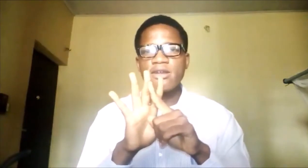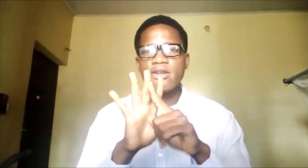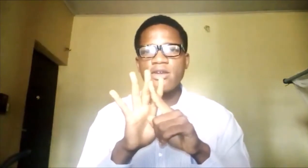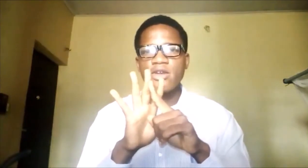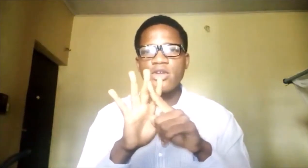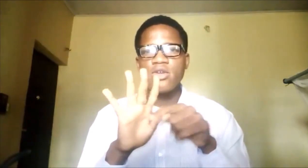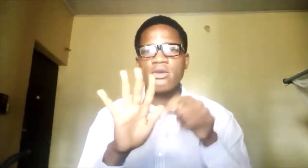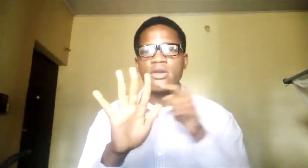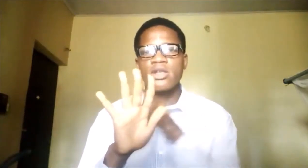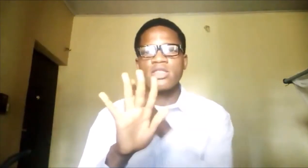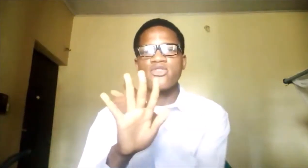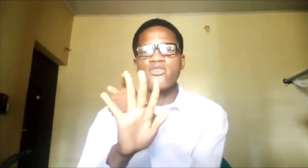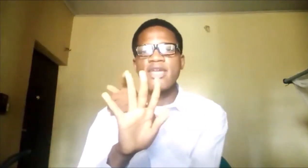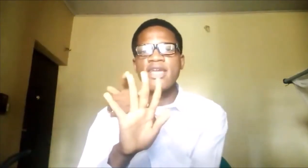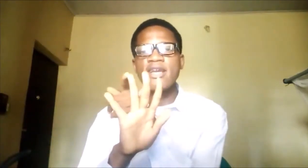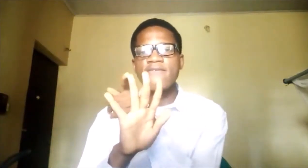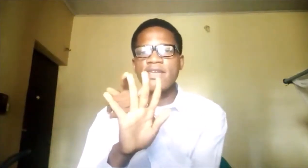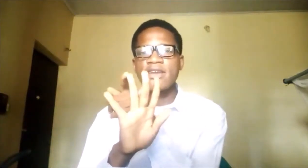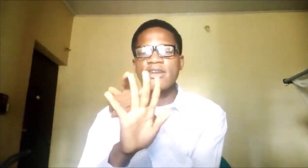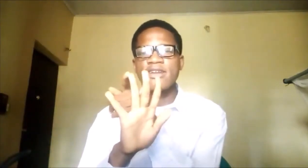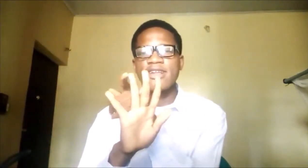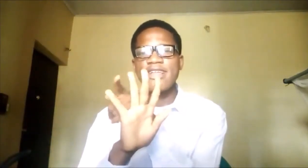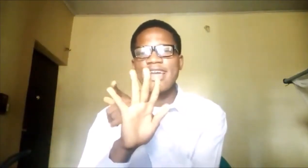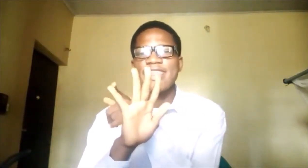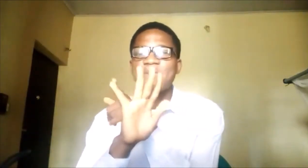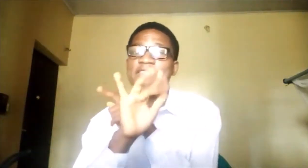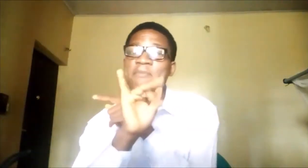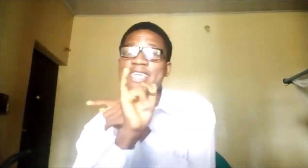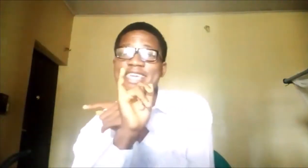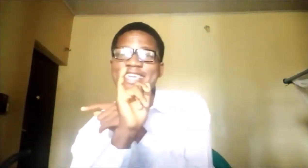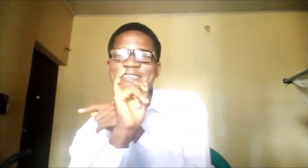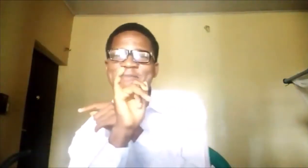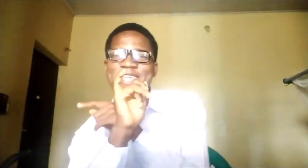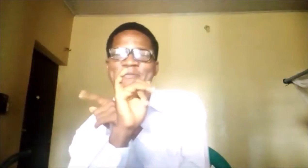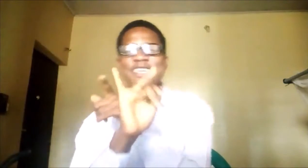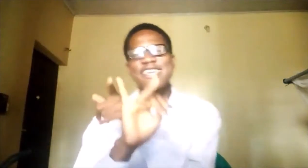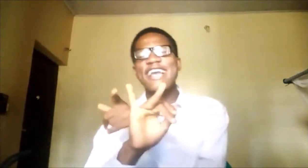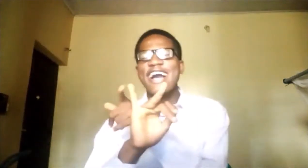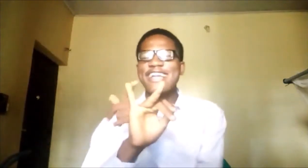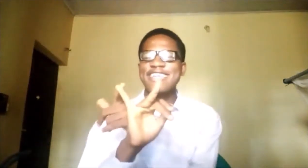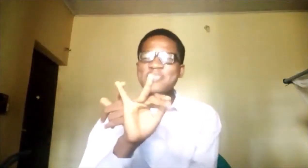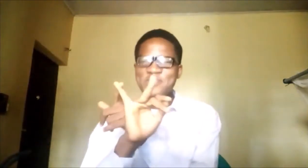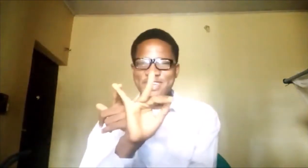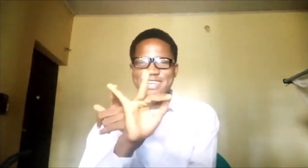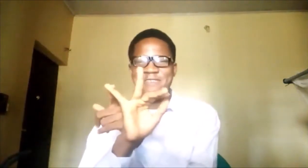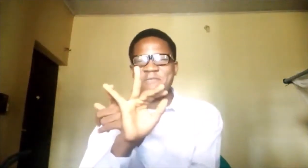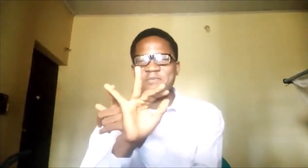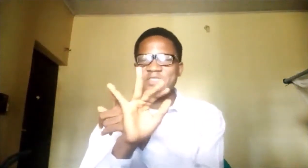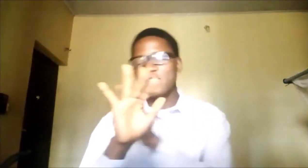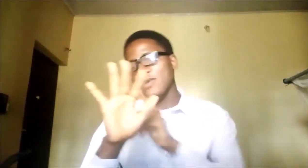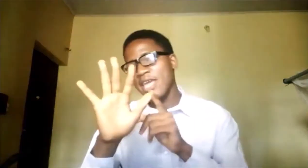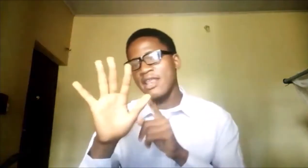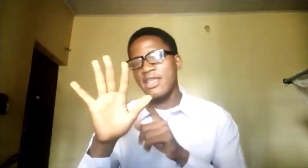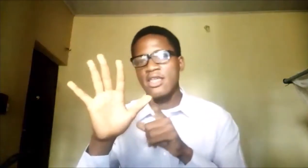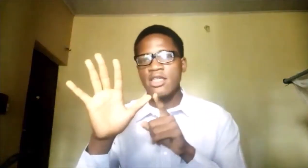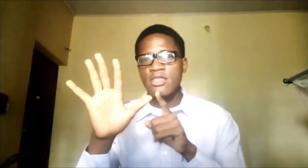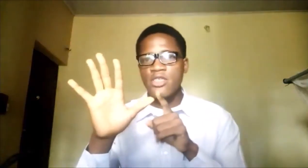the ring finger, and then we have the pinky, the little finger. So again, the